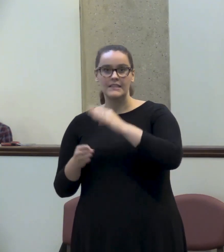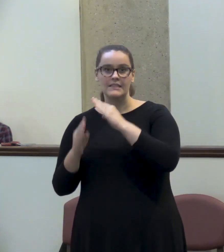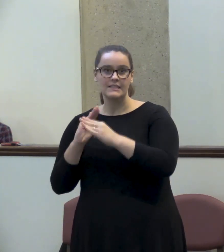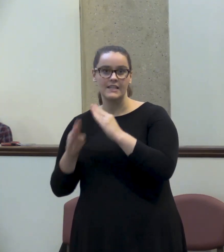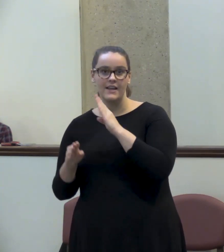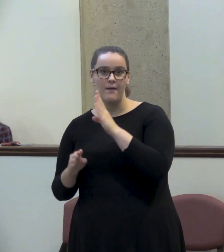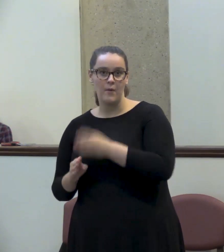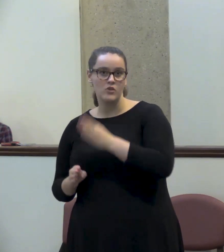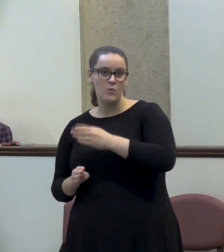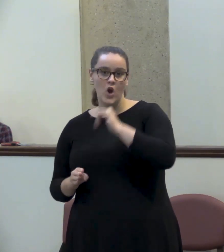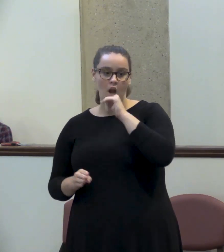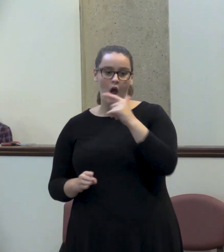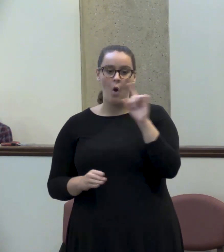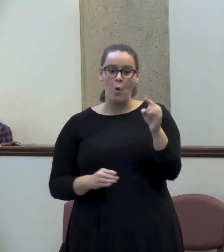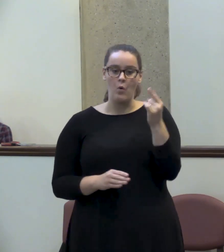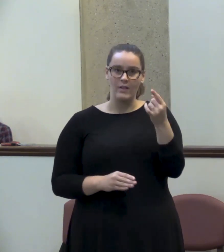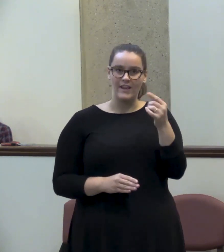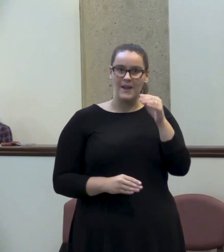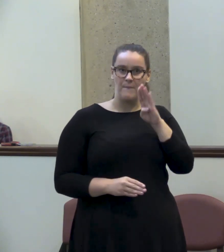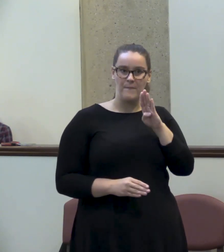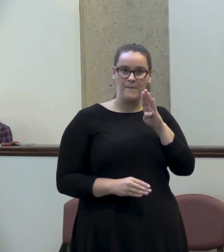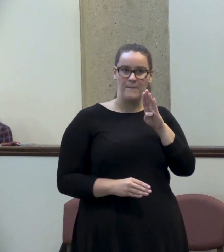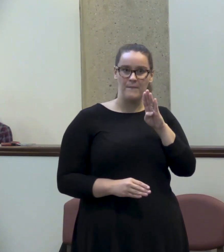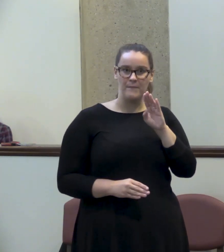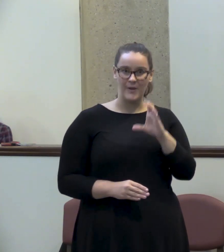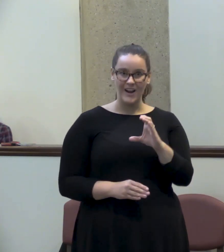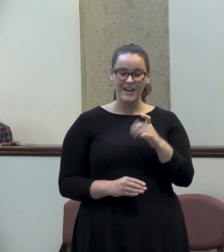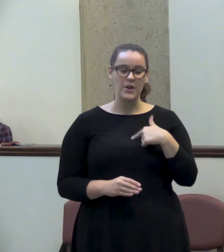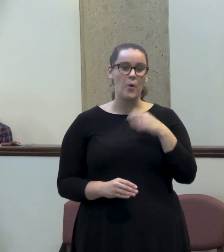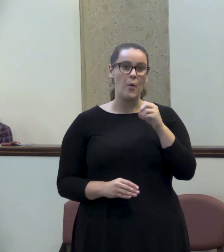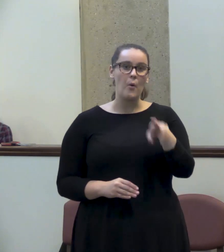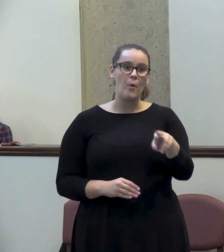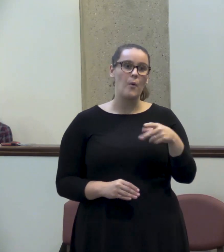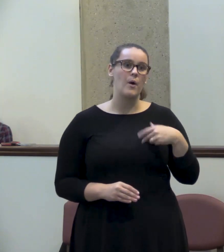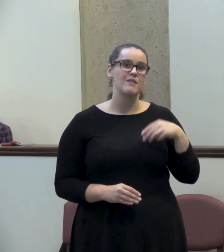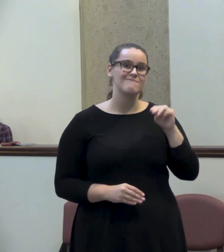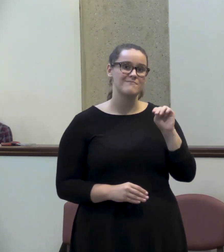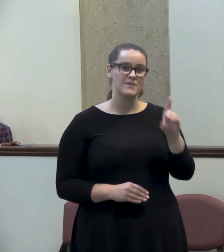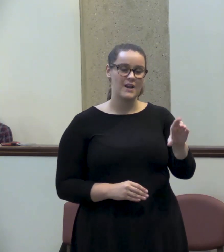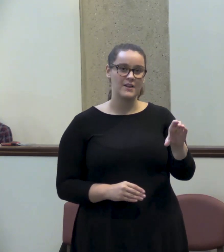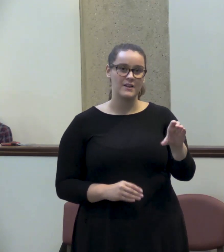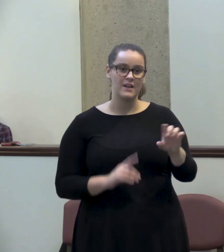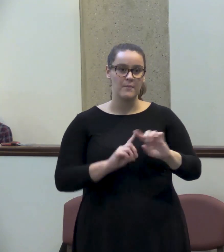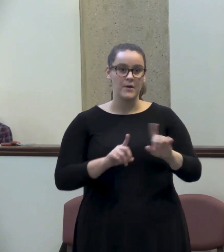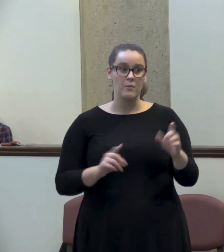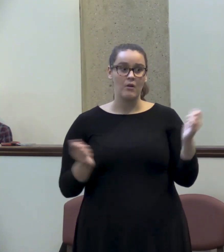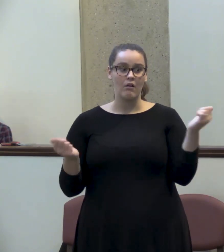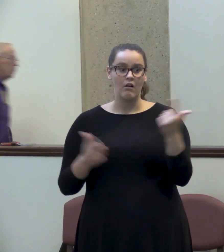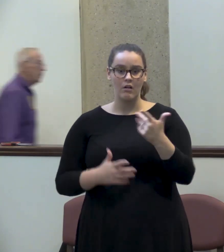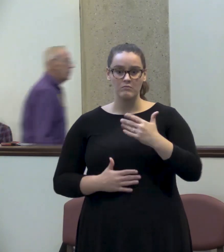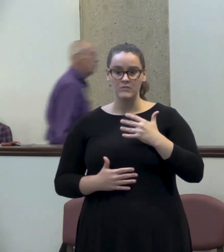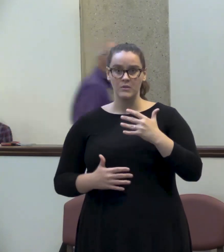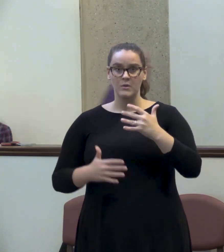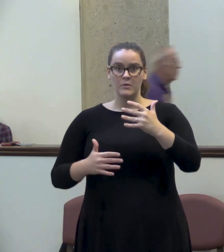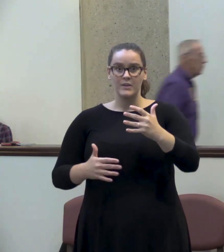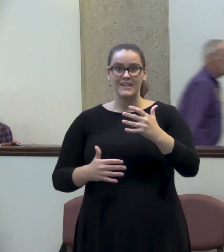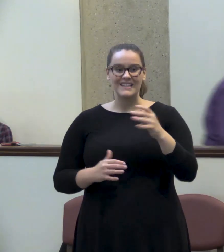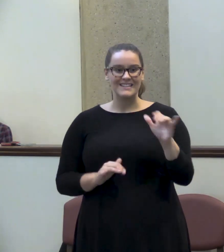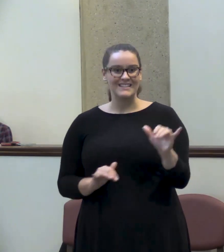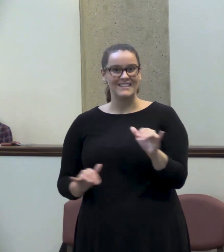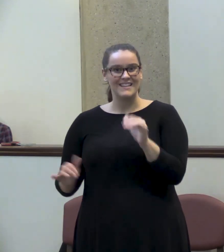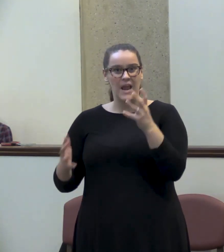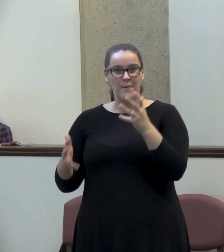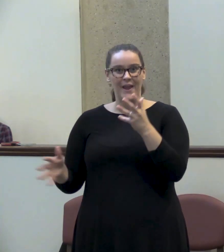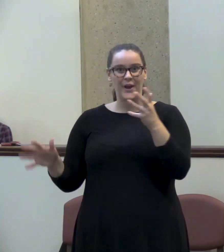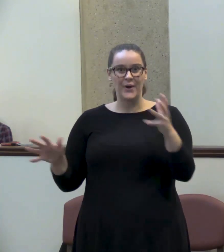County. Like, the air moves, right? Like, we're breathing the same poison. And if we're going to actually have success, we have to